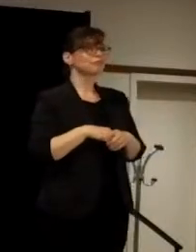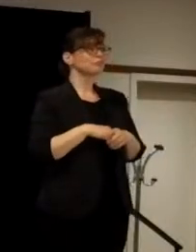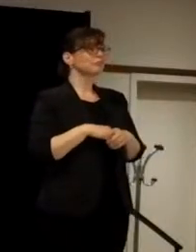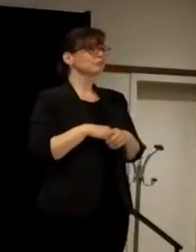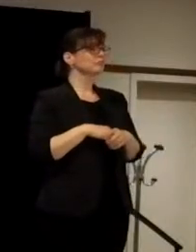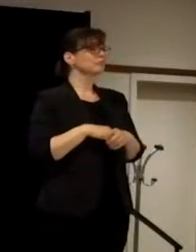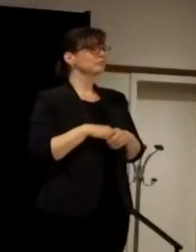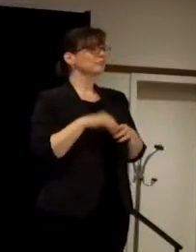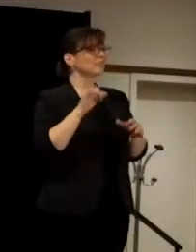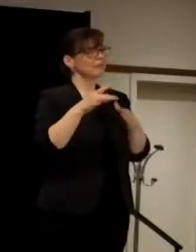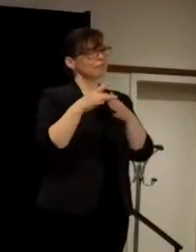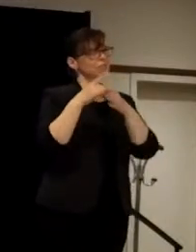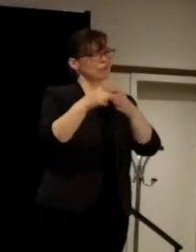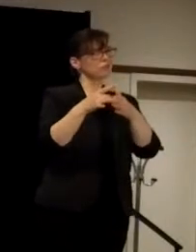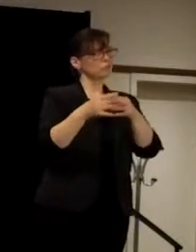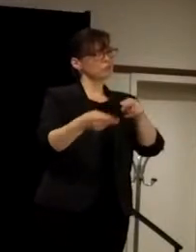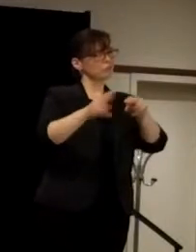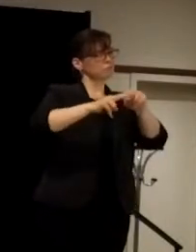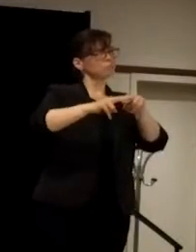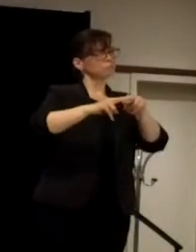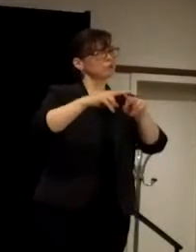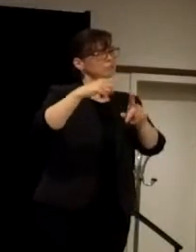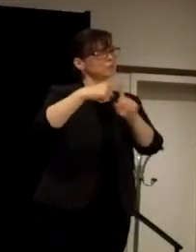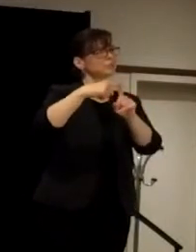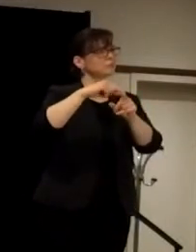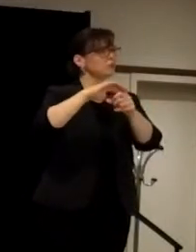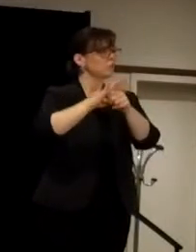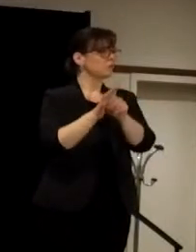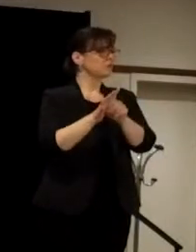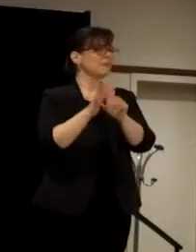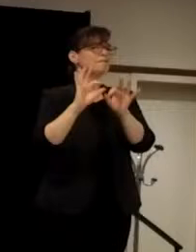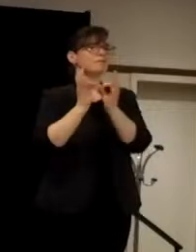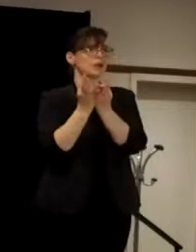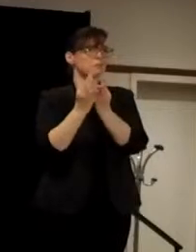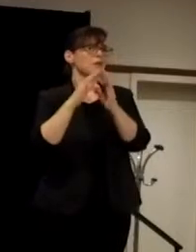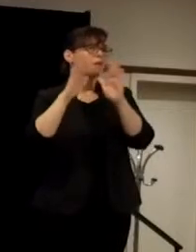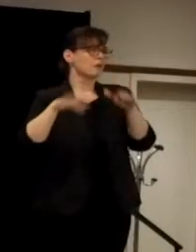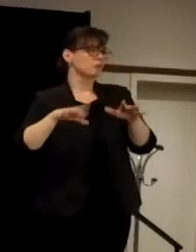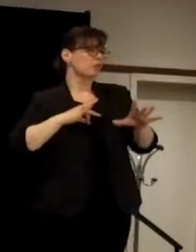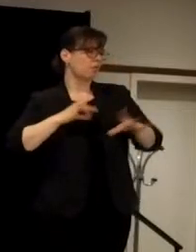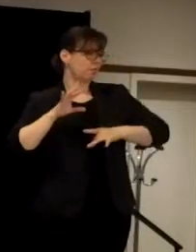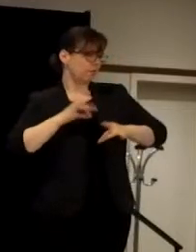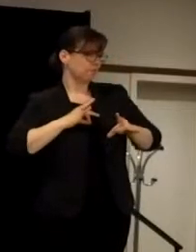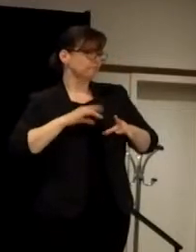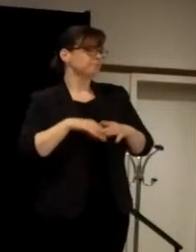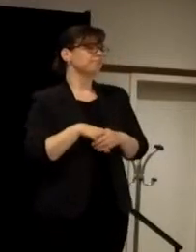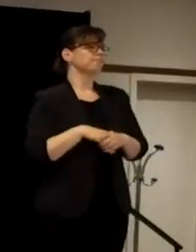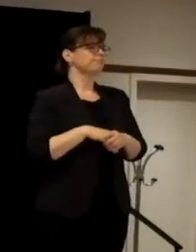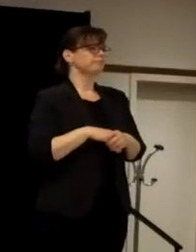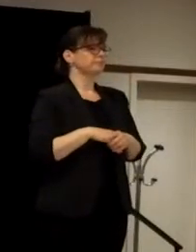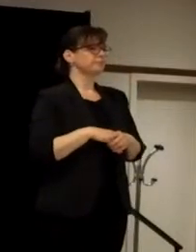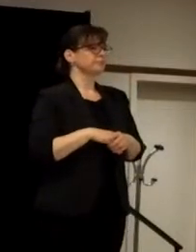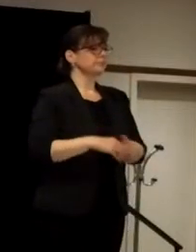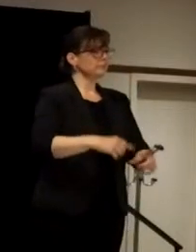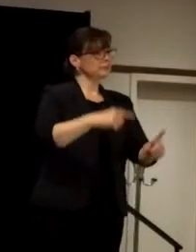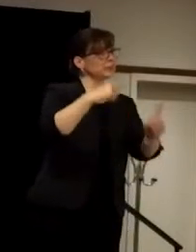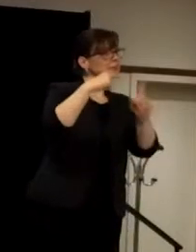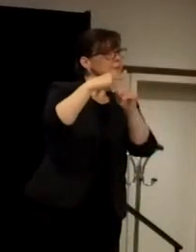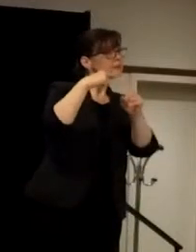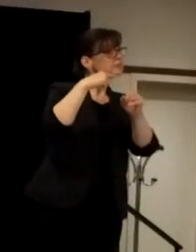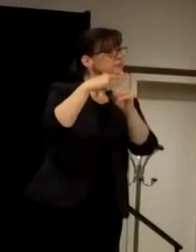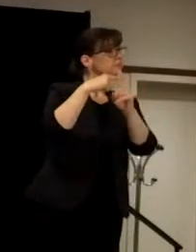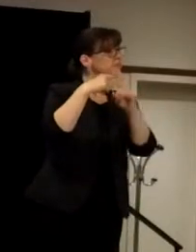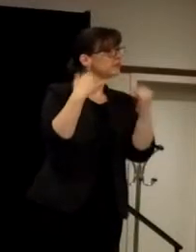uptick, but it looks like we're stabilizing and starting to go in the right direction. Positive cases,